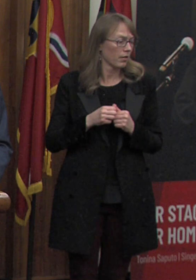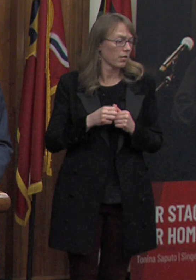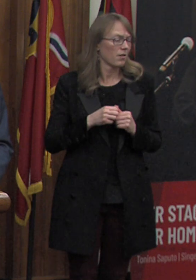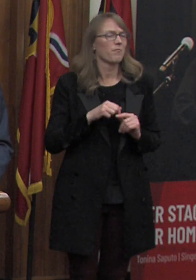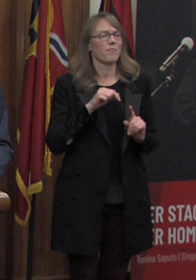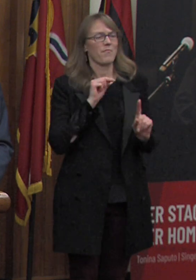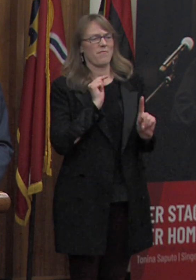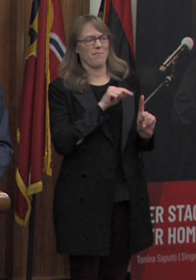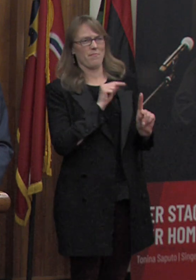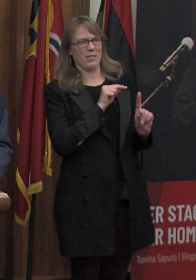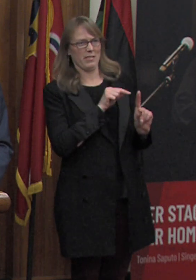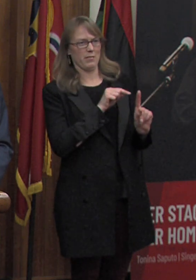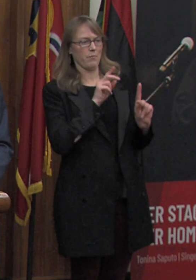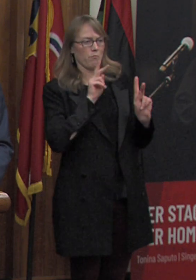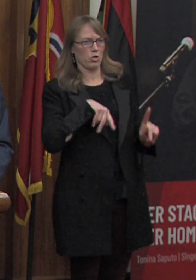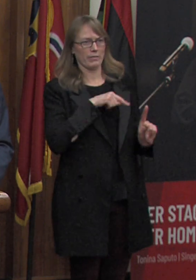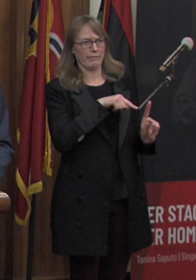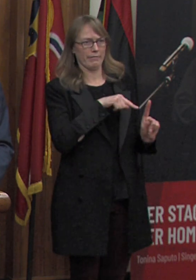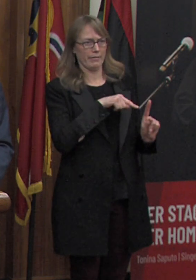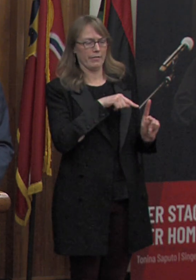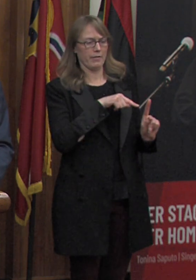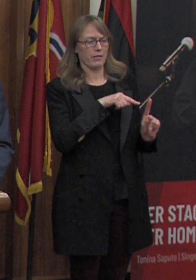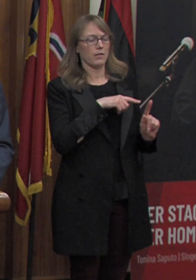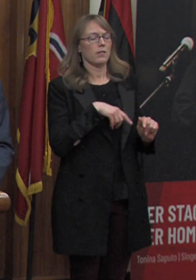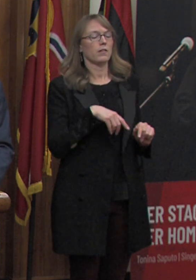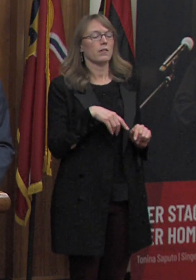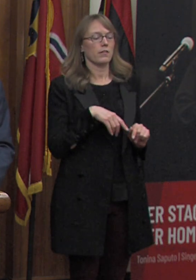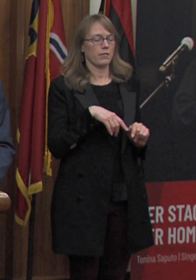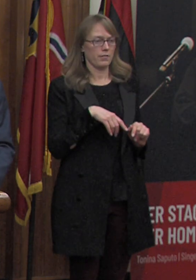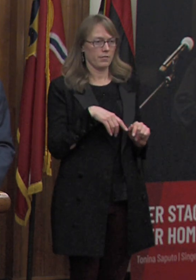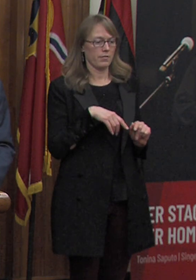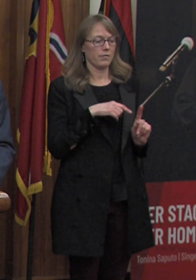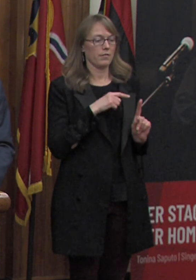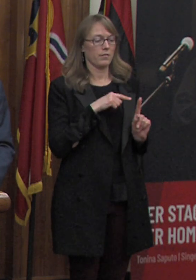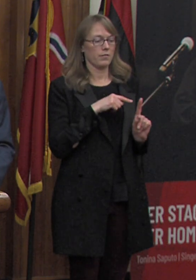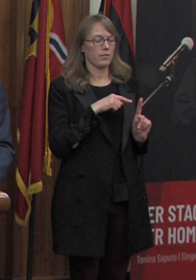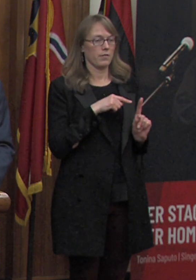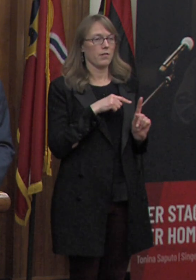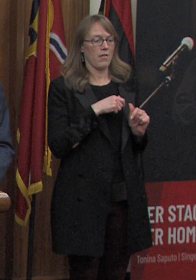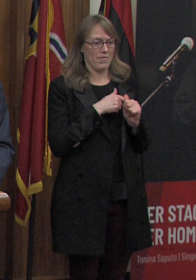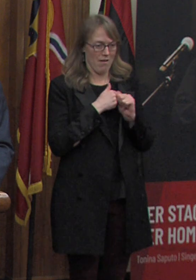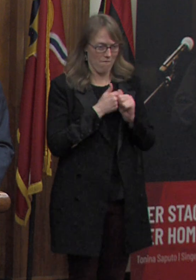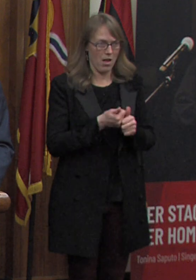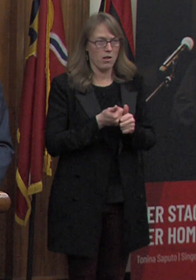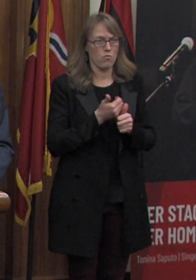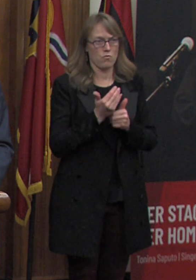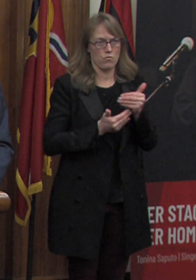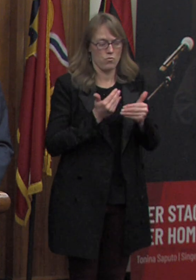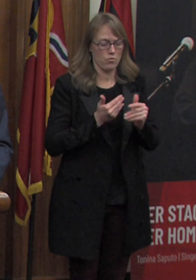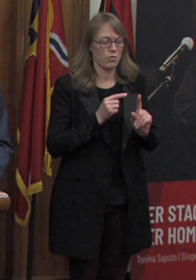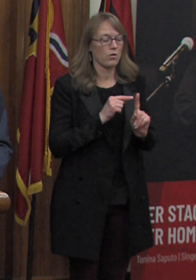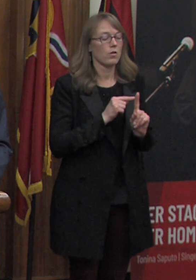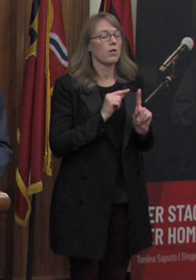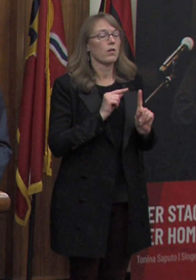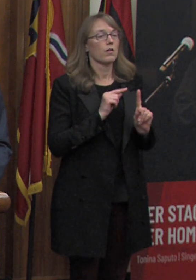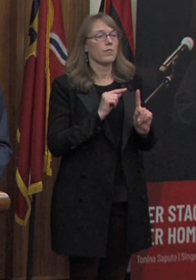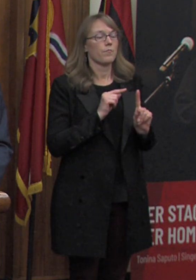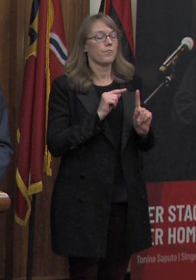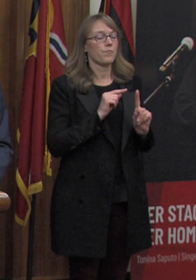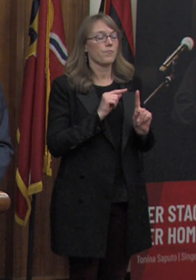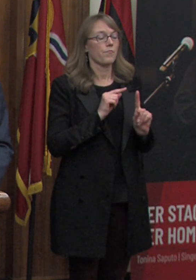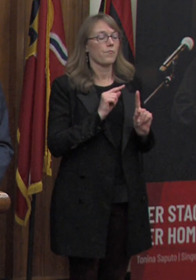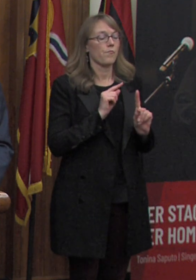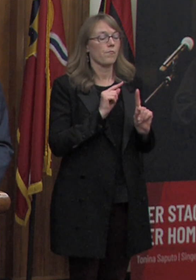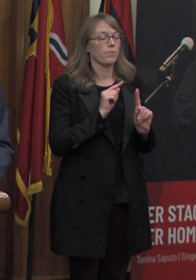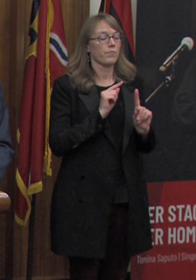individual tested positive, and they went directly from their car to get medical